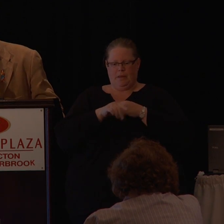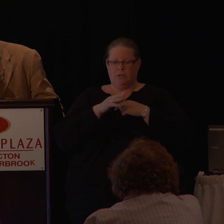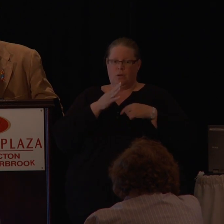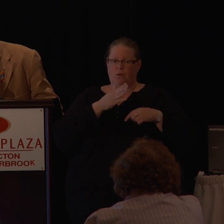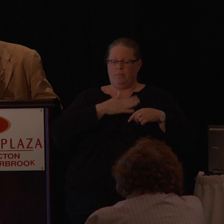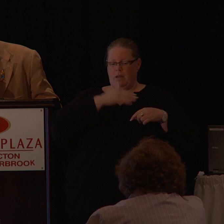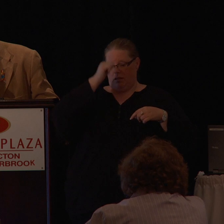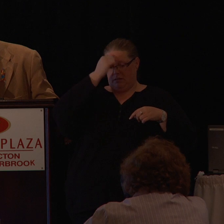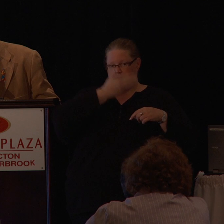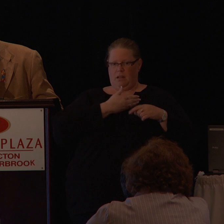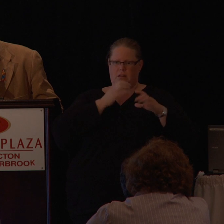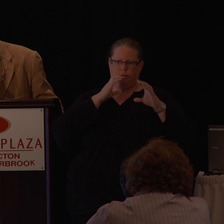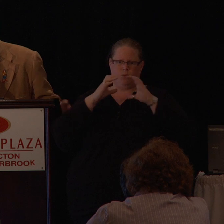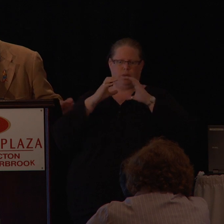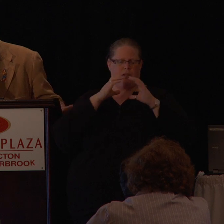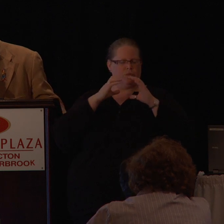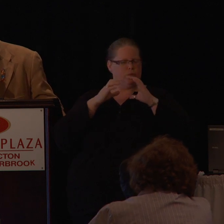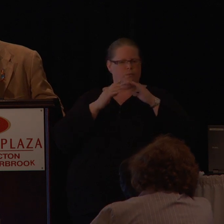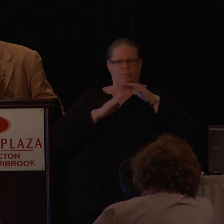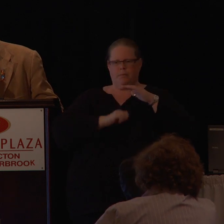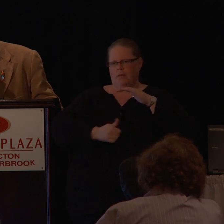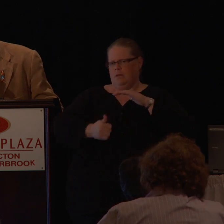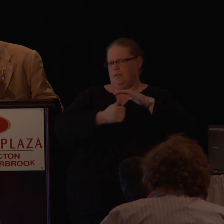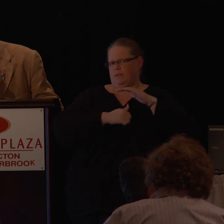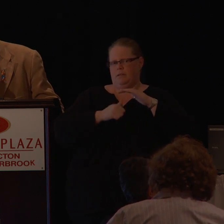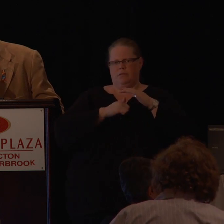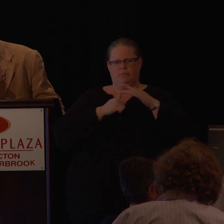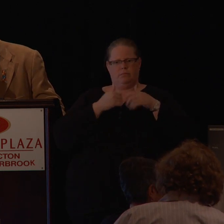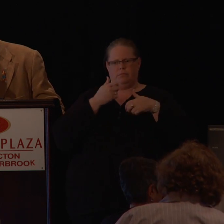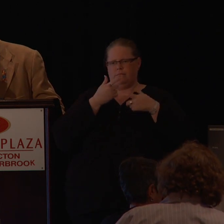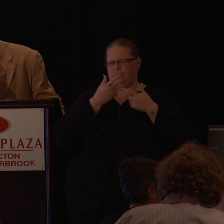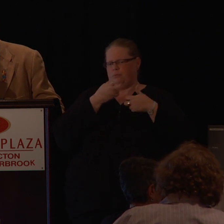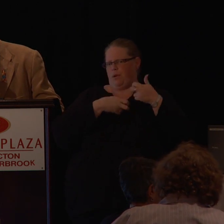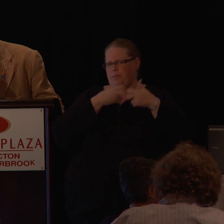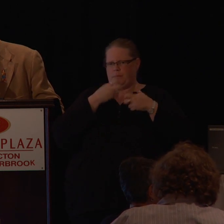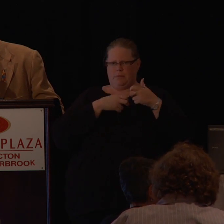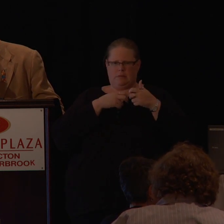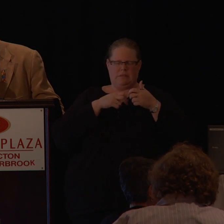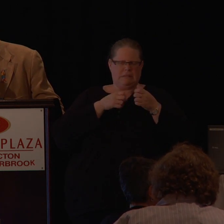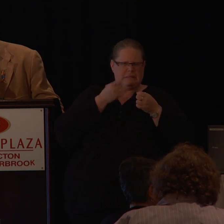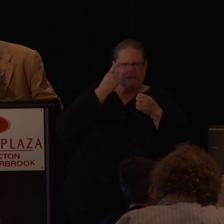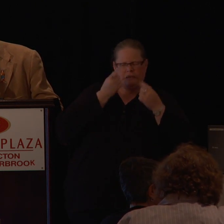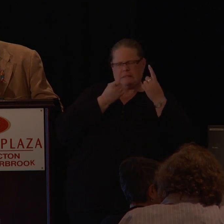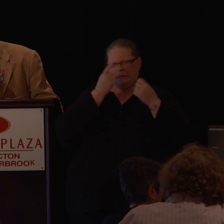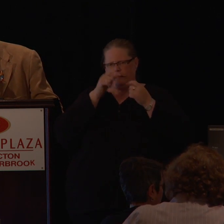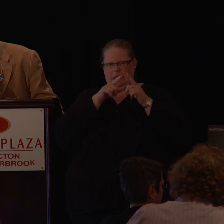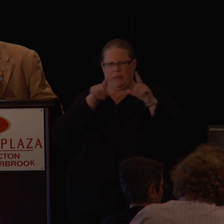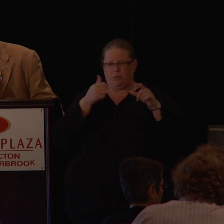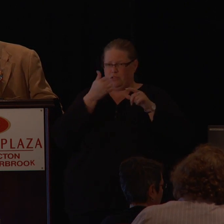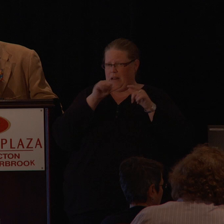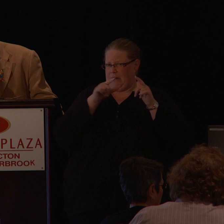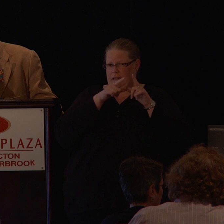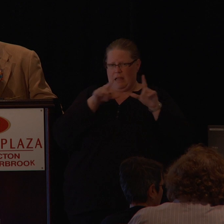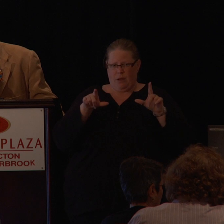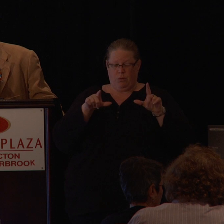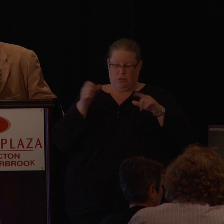fundamental communication issues, fundamental difficulty in grasping language at all as a concept,